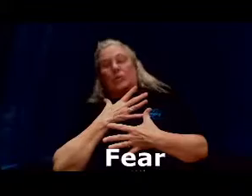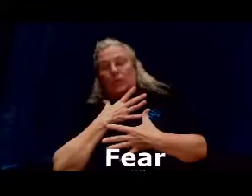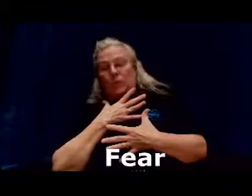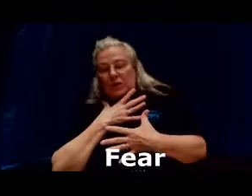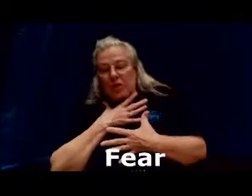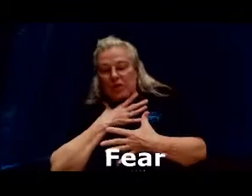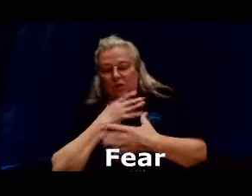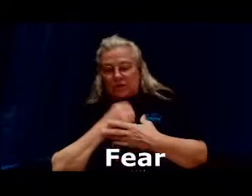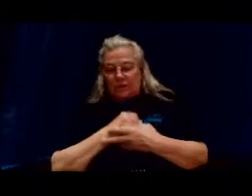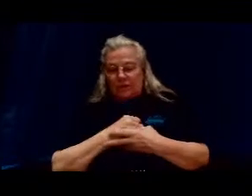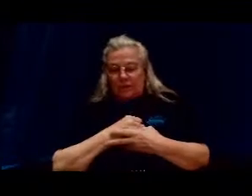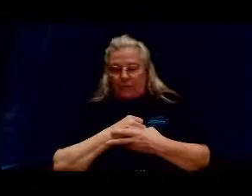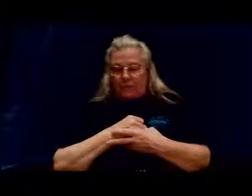to protect yourself.